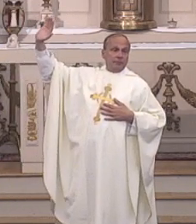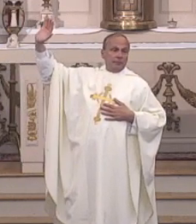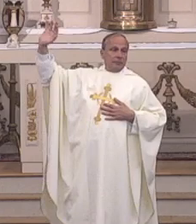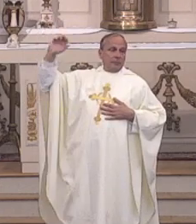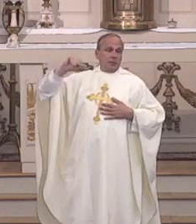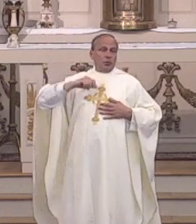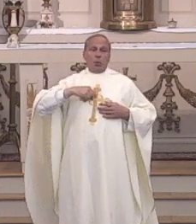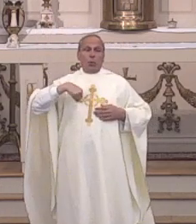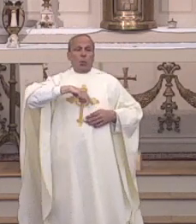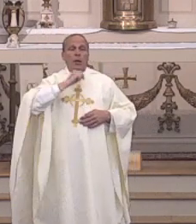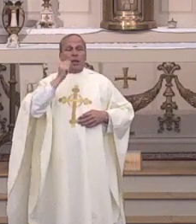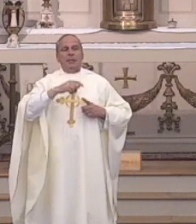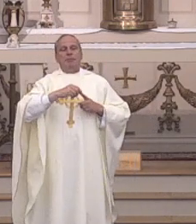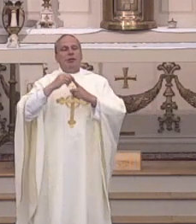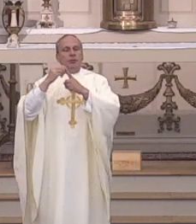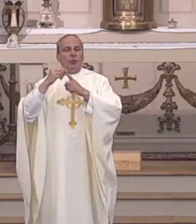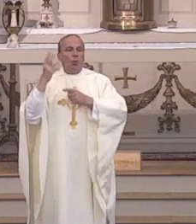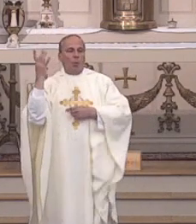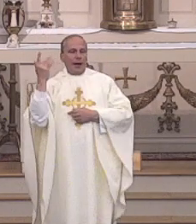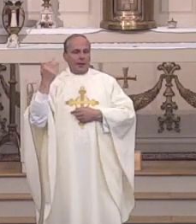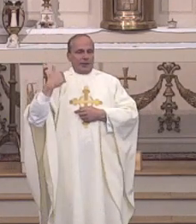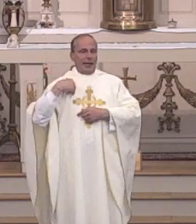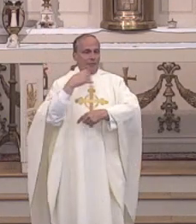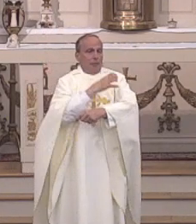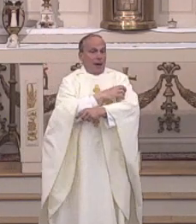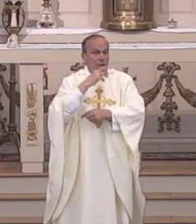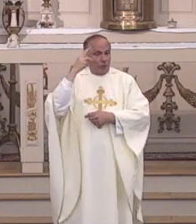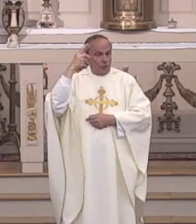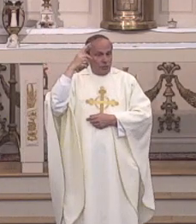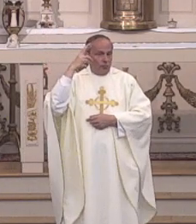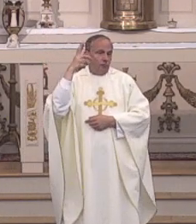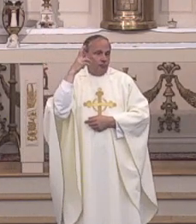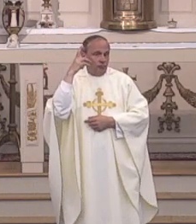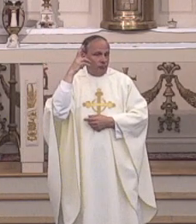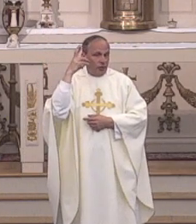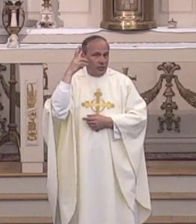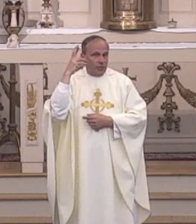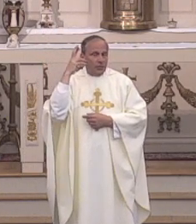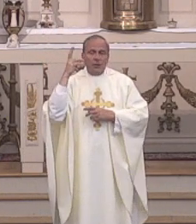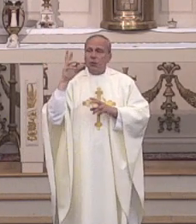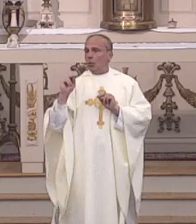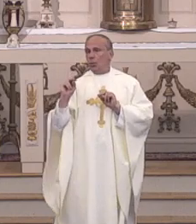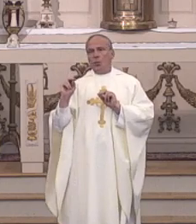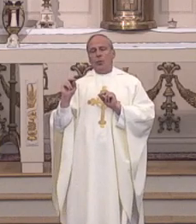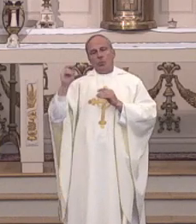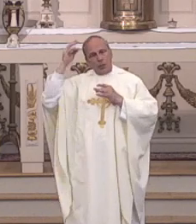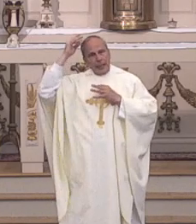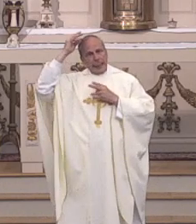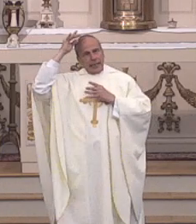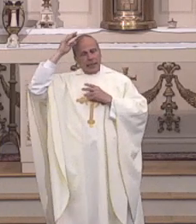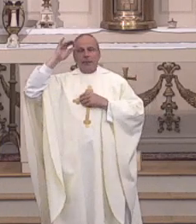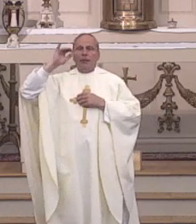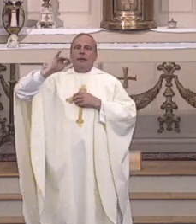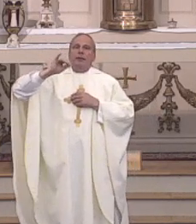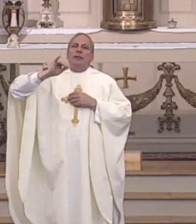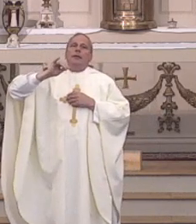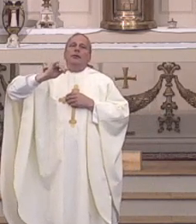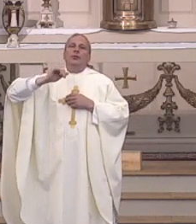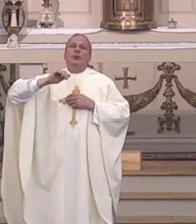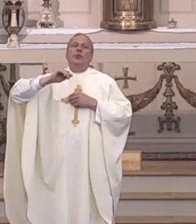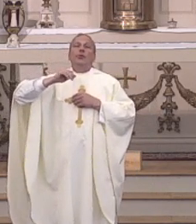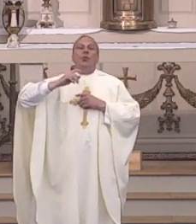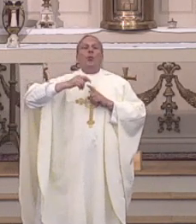reason, God has that, God is rational, so that doesn't make us special in and of itself, the ability